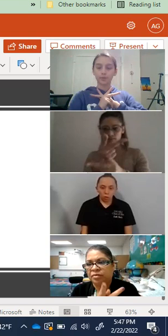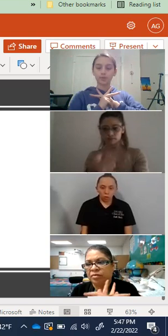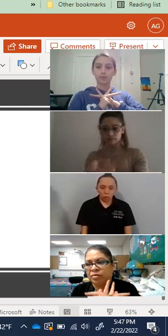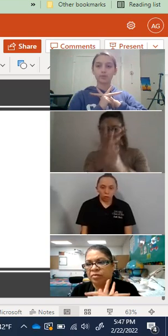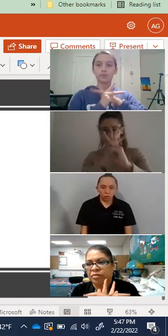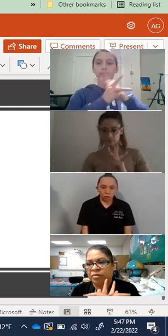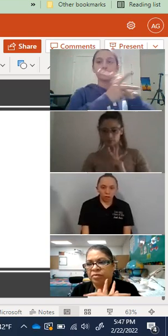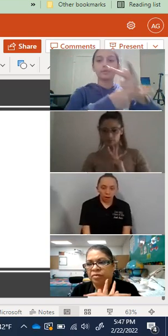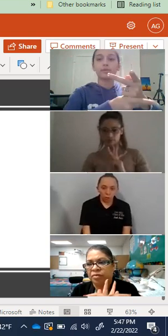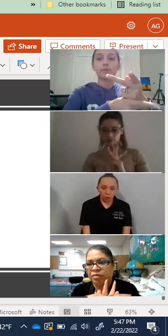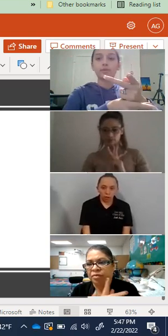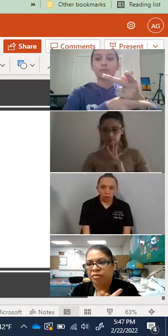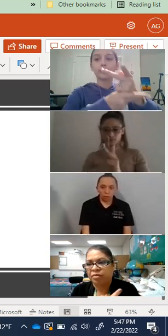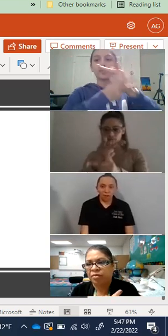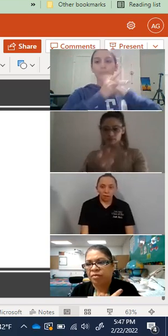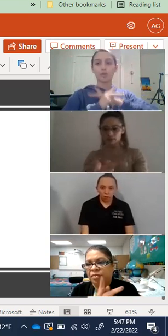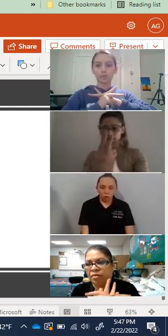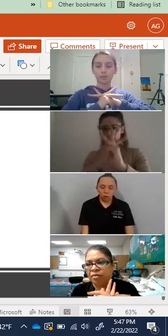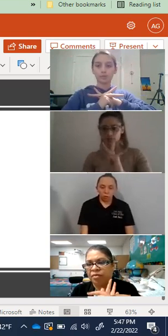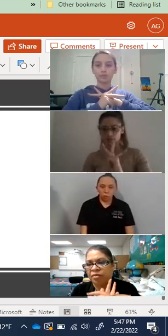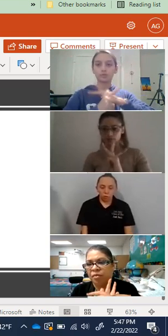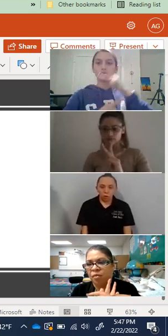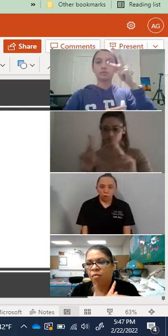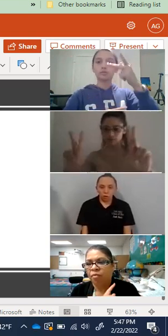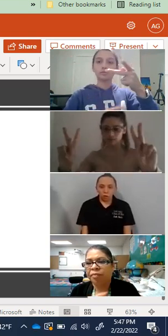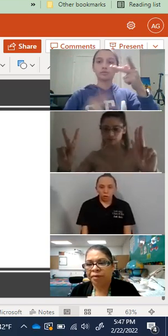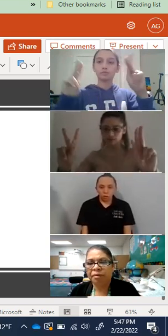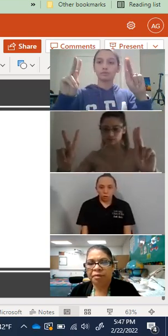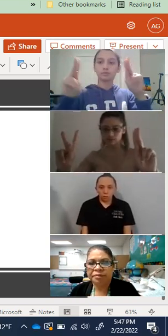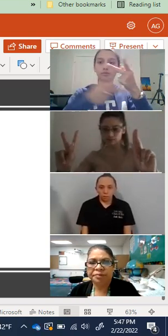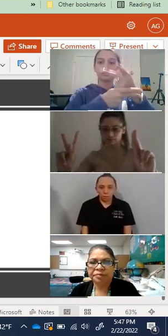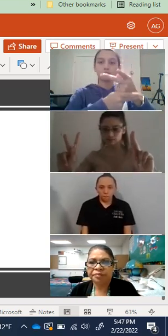Aro. So it starts out and then comes into you.